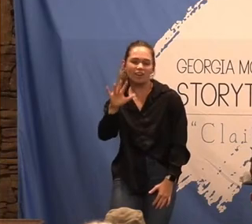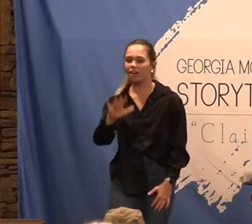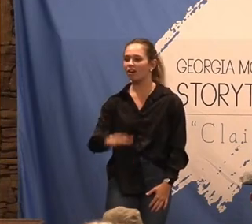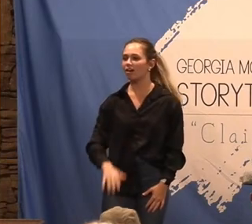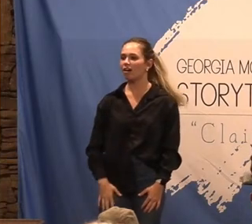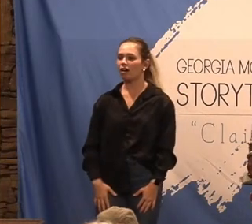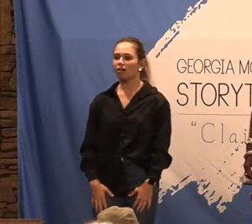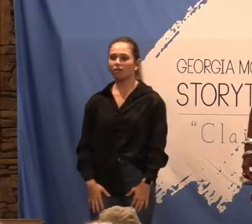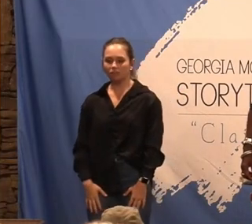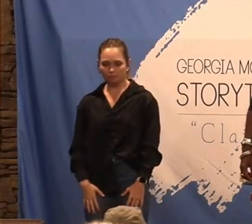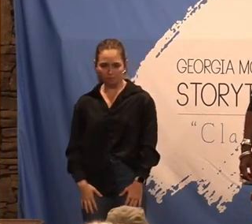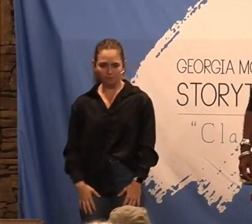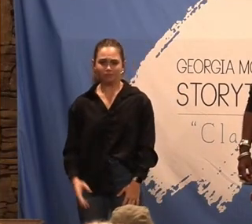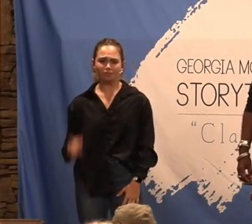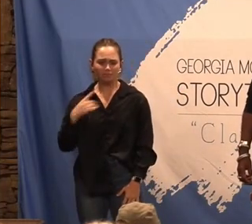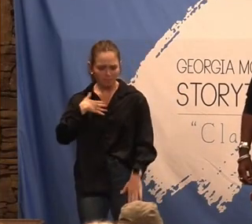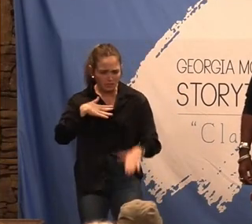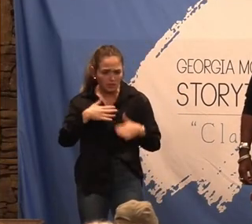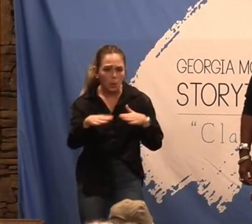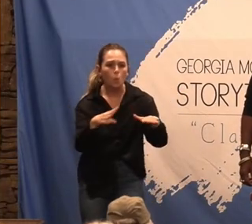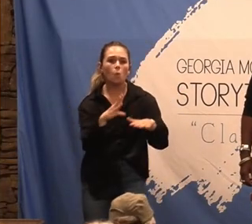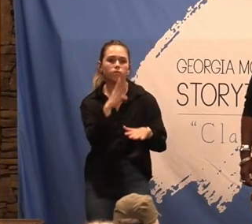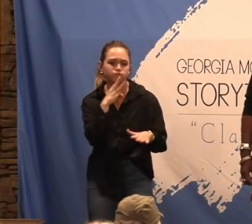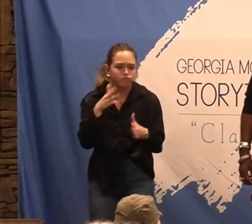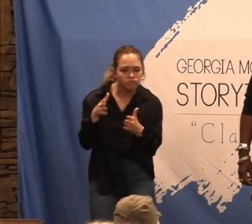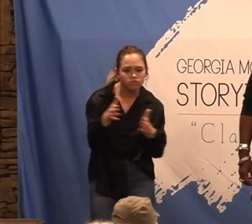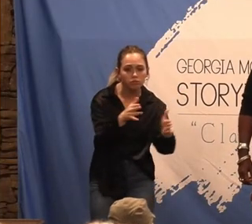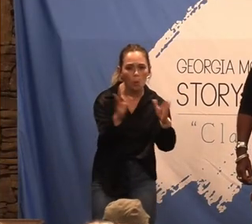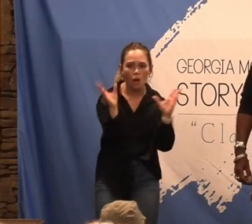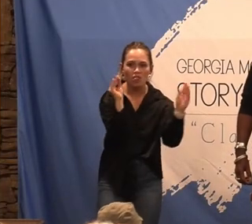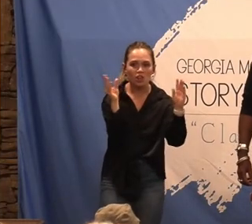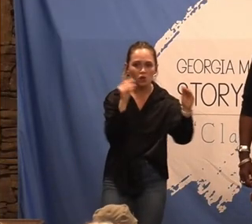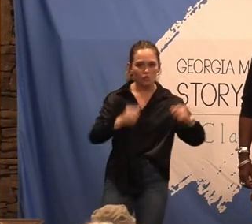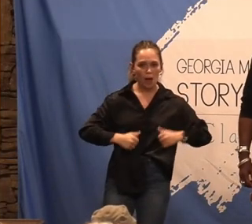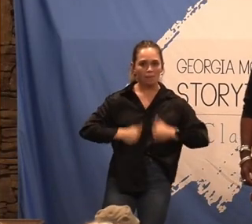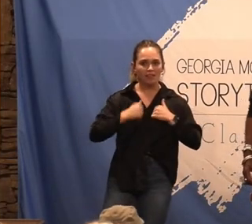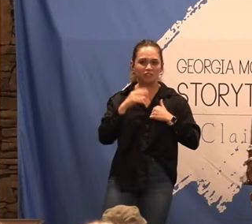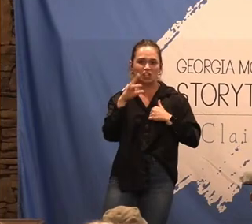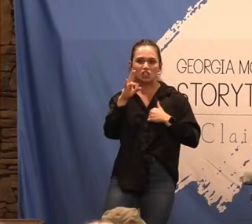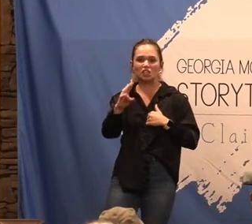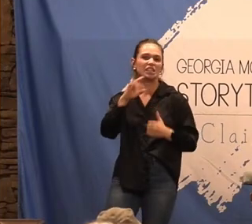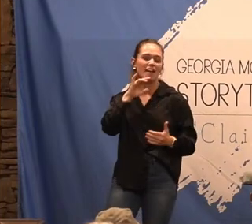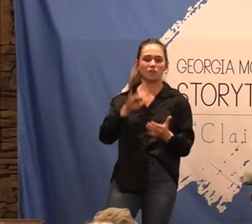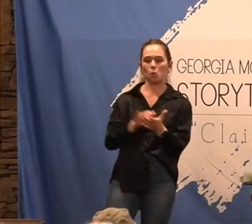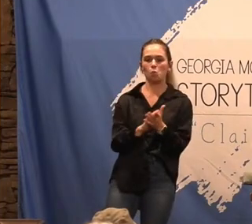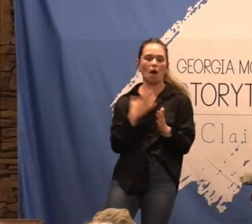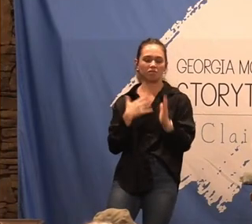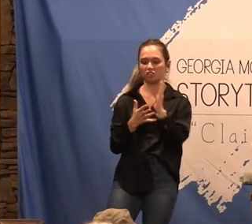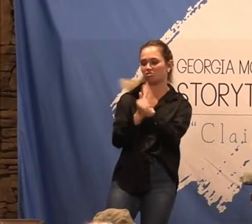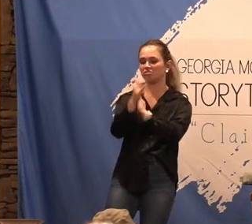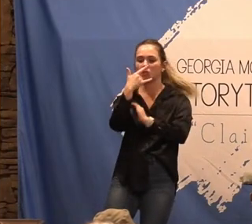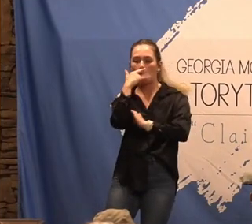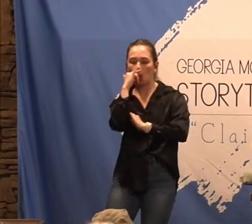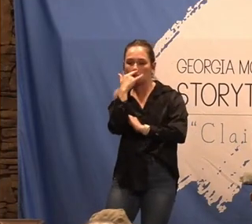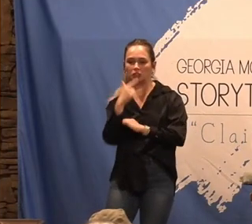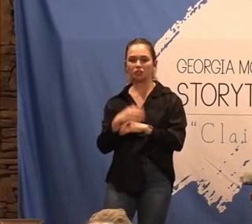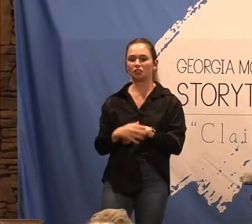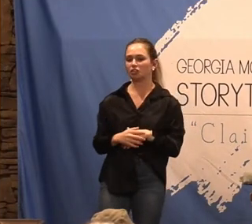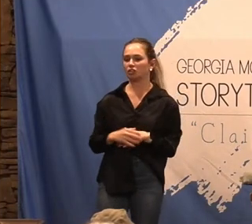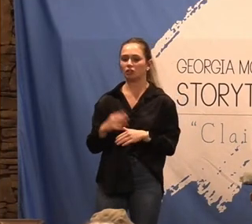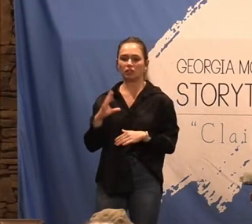down by the creek where the crabs lived with their seven crab wives, their prodigy of crab children,